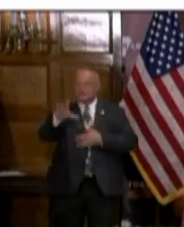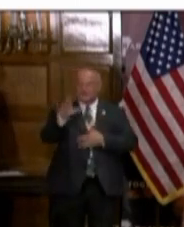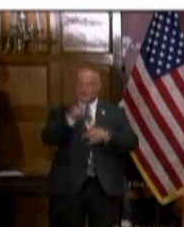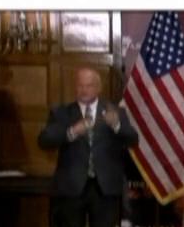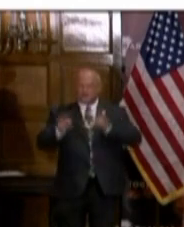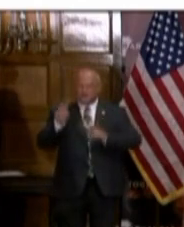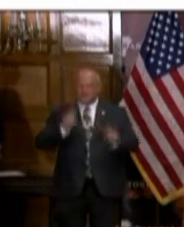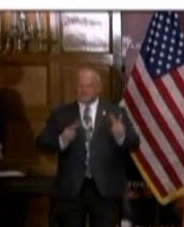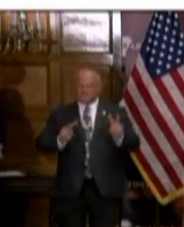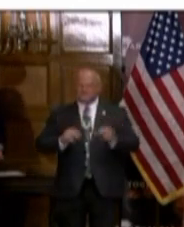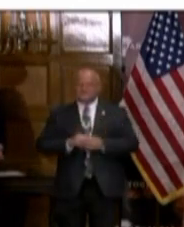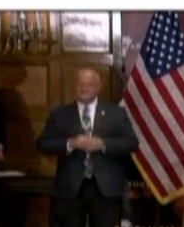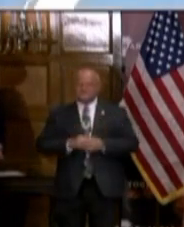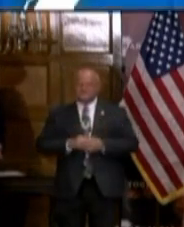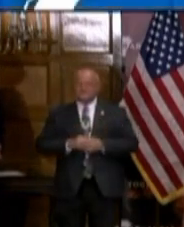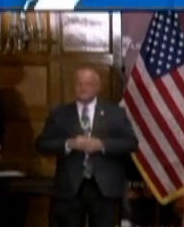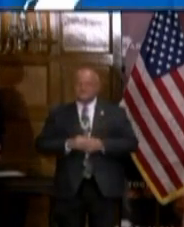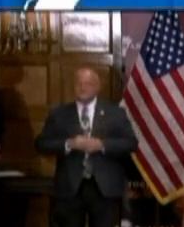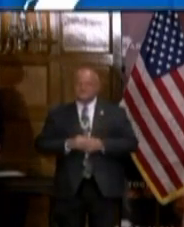your survey.